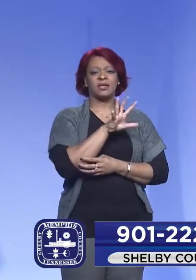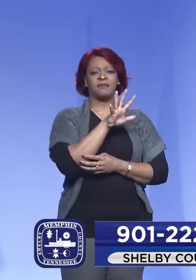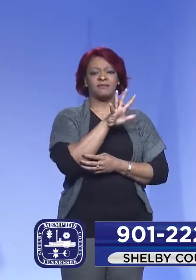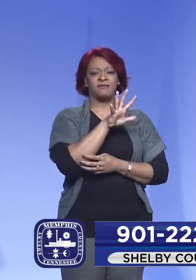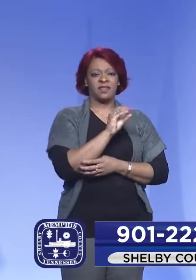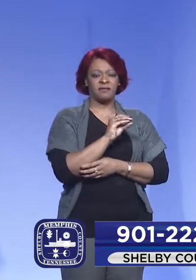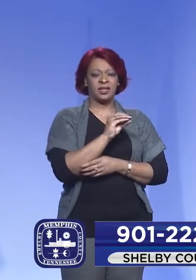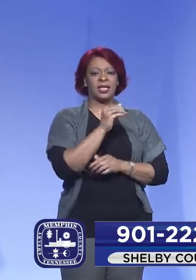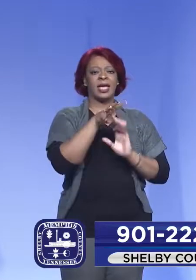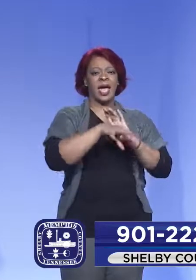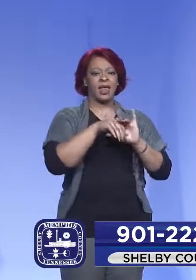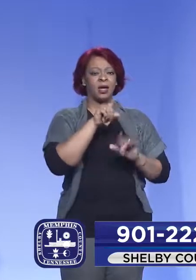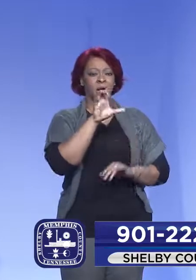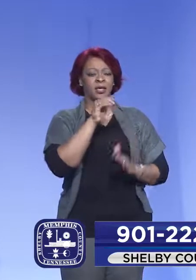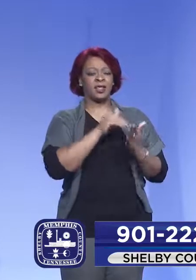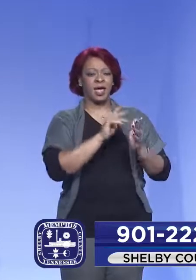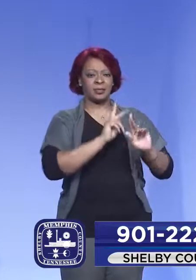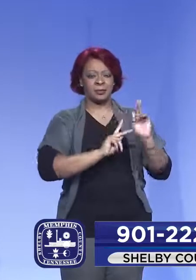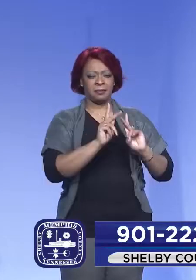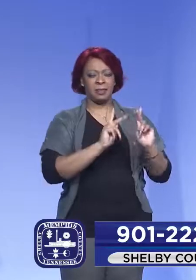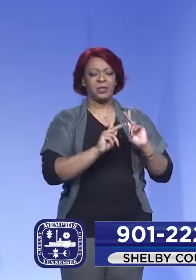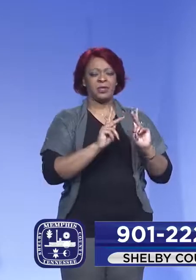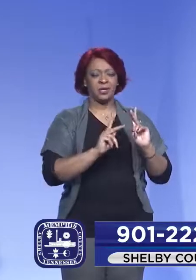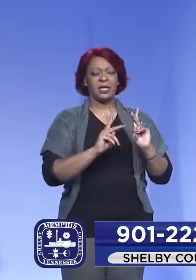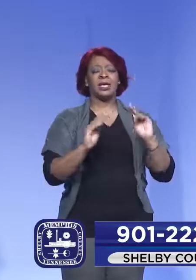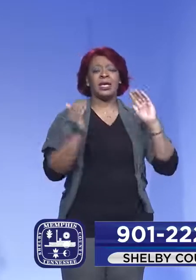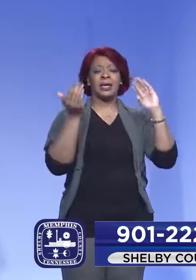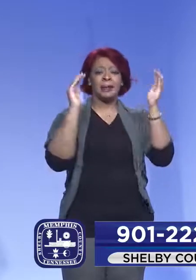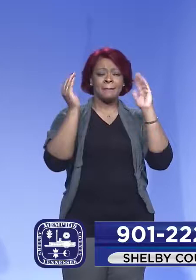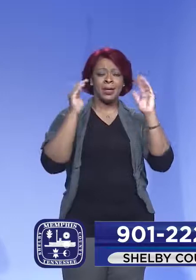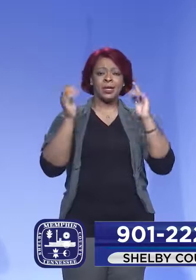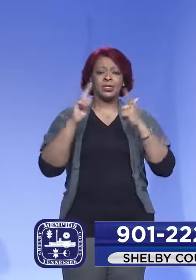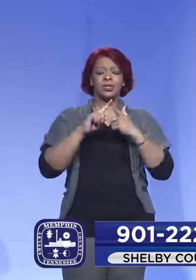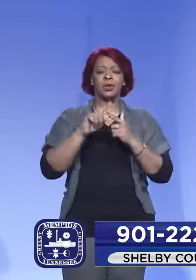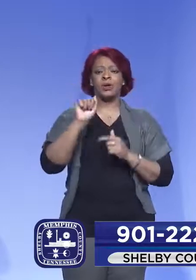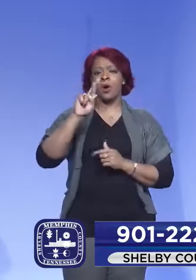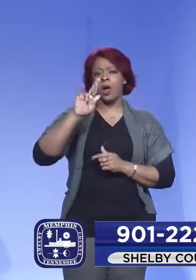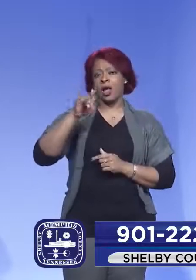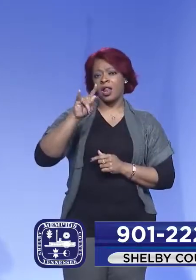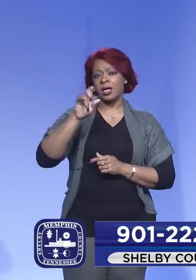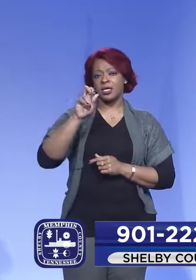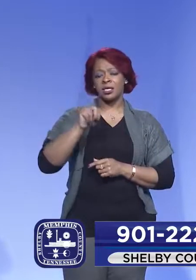5,450 per 100,000, compared to Arlington,